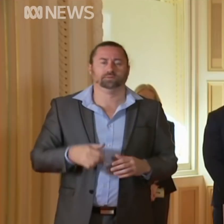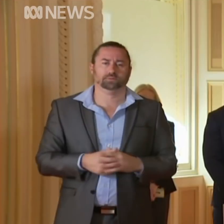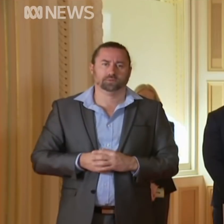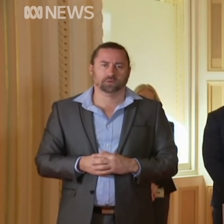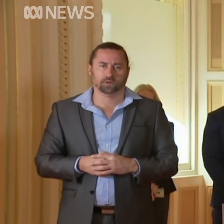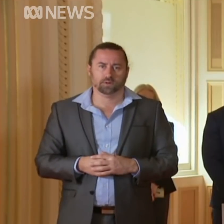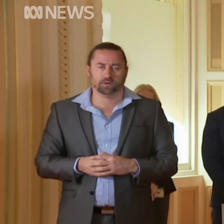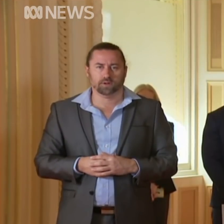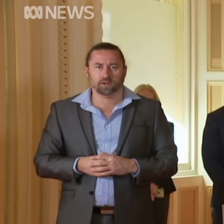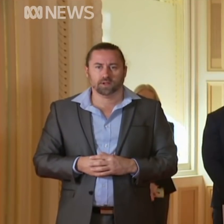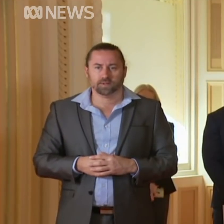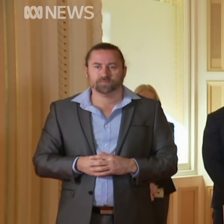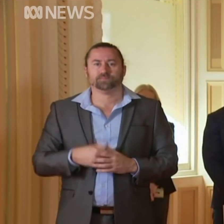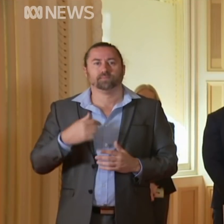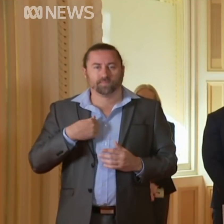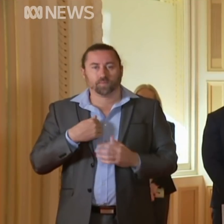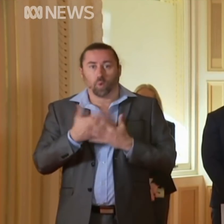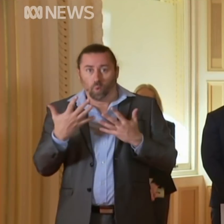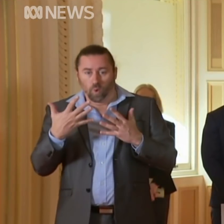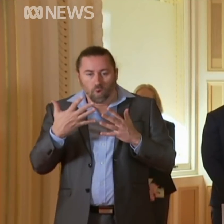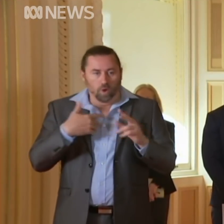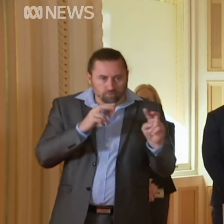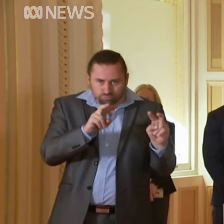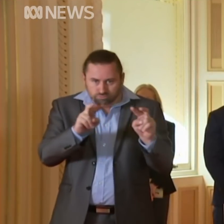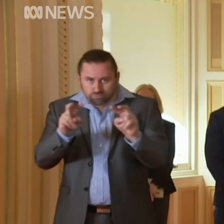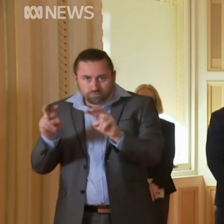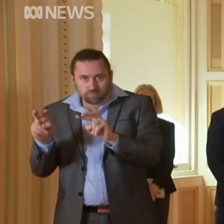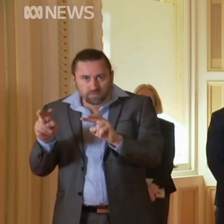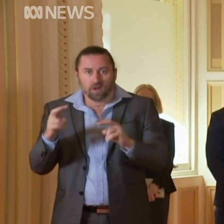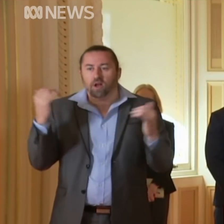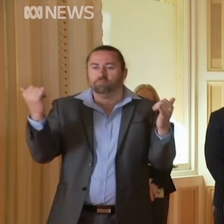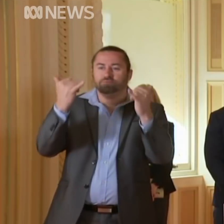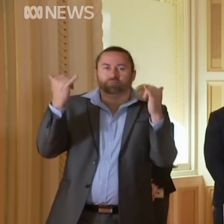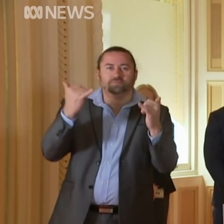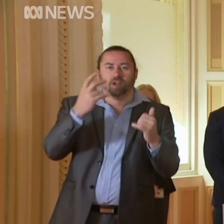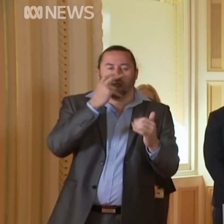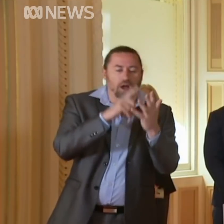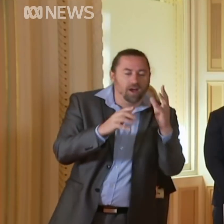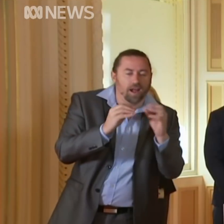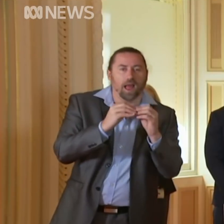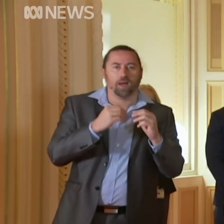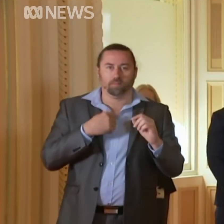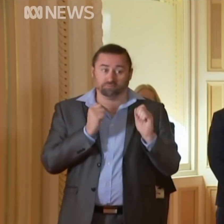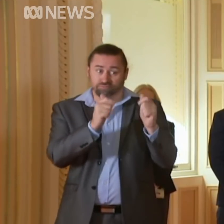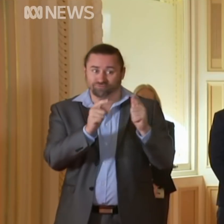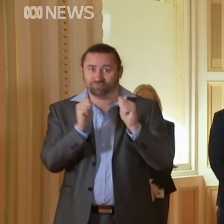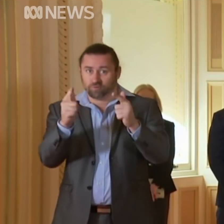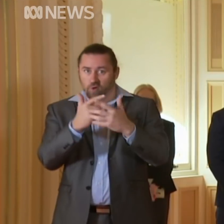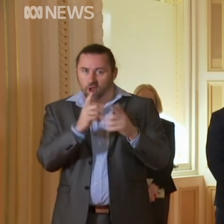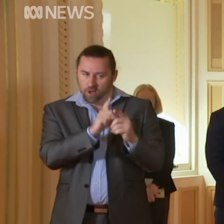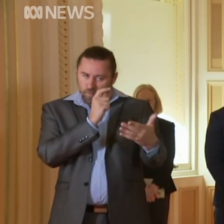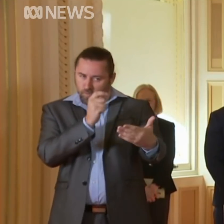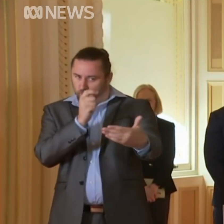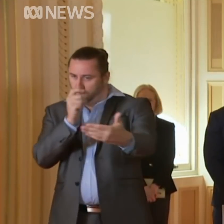did some fairly detailed policing of our safe night precincts, our liquor licence premises over the night. Overall,